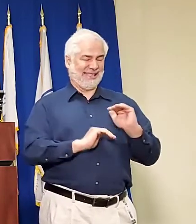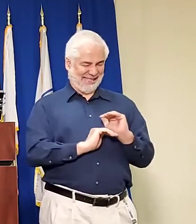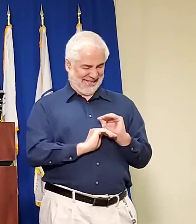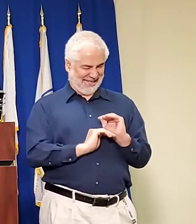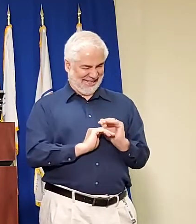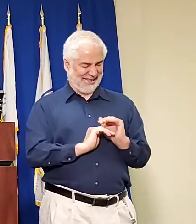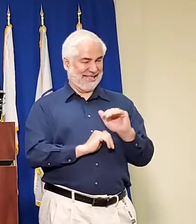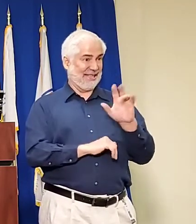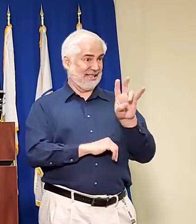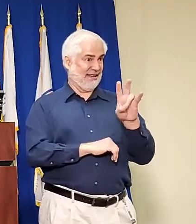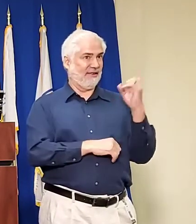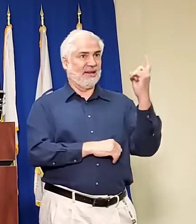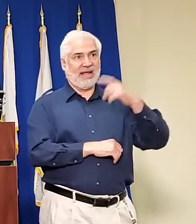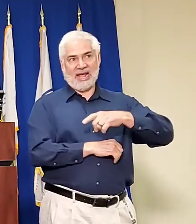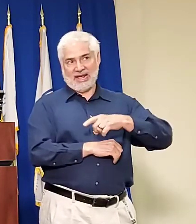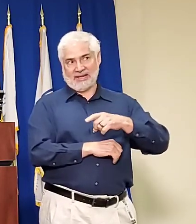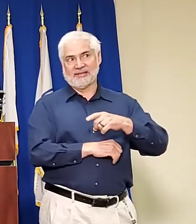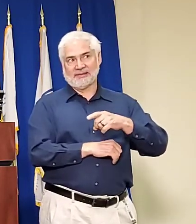7 days